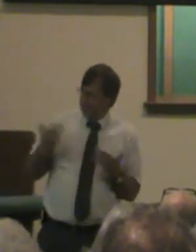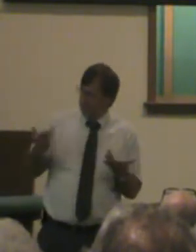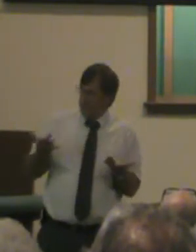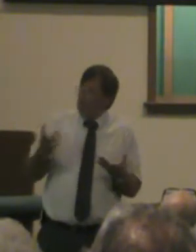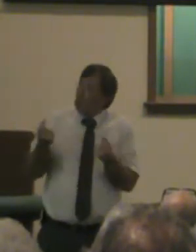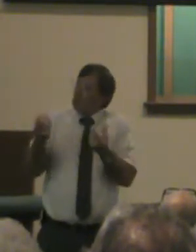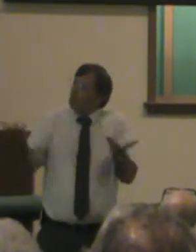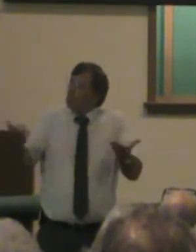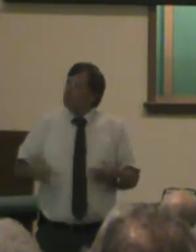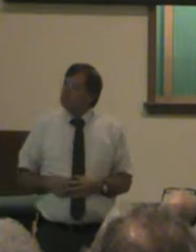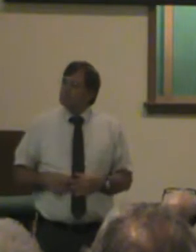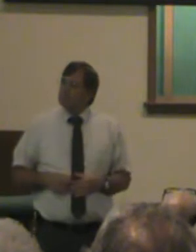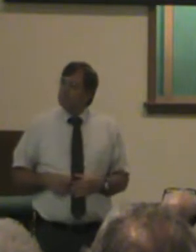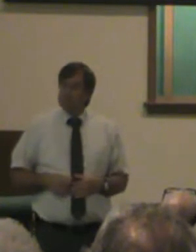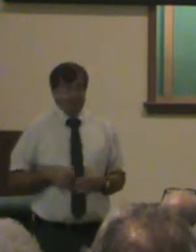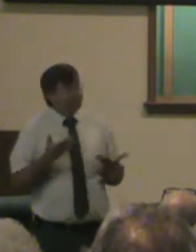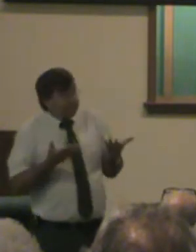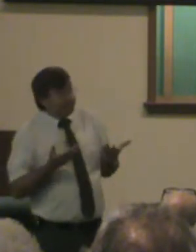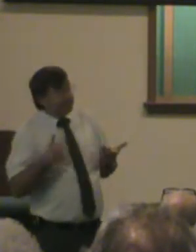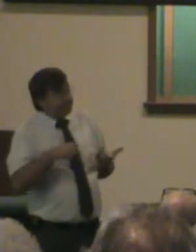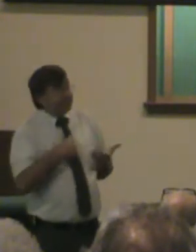What y'all doing?